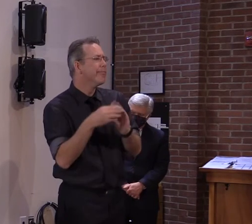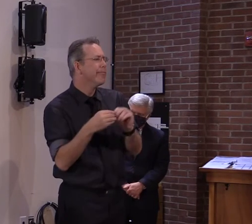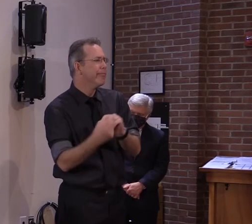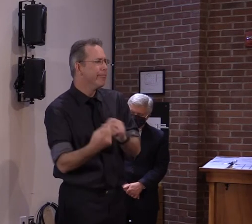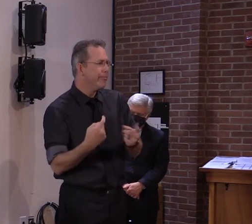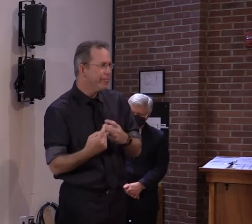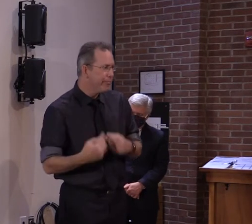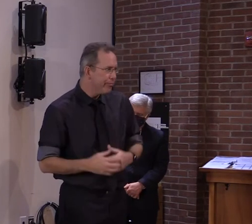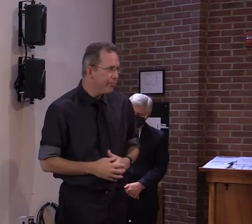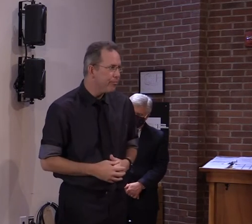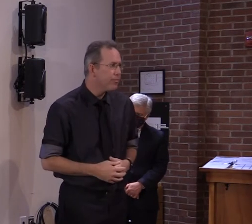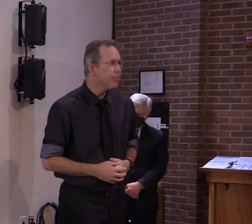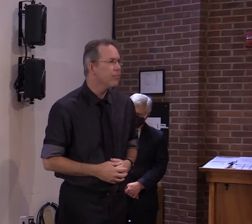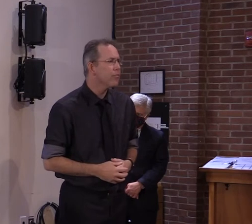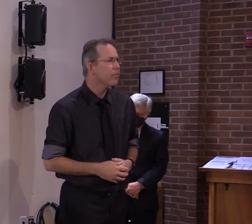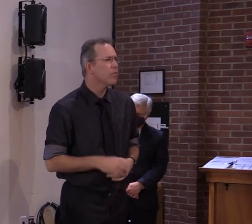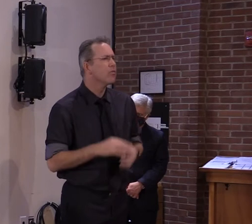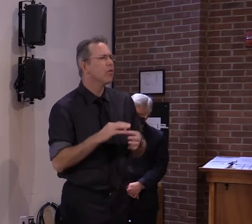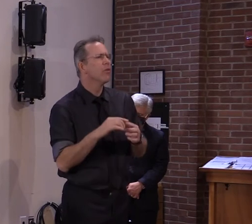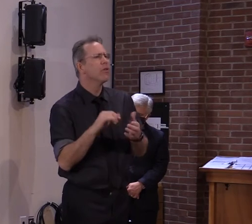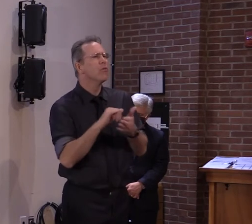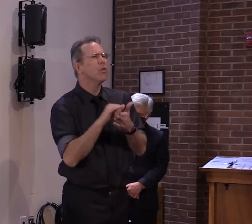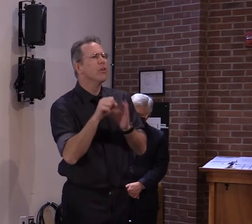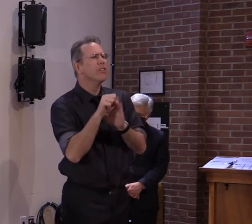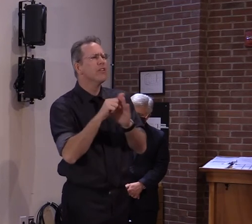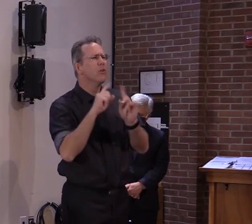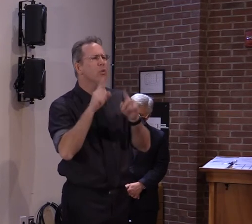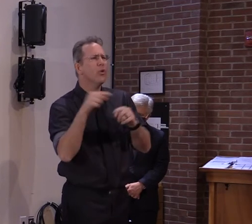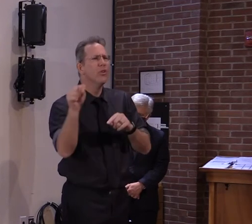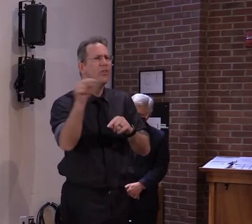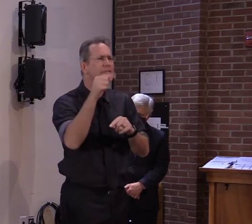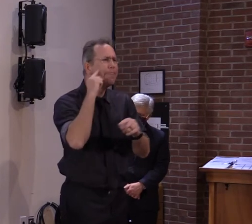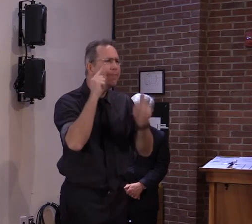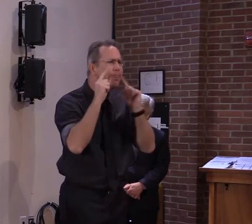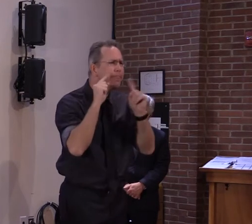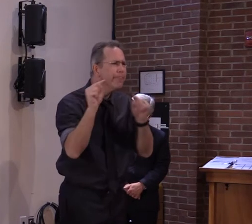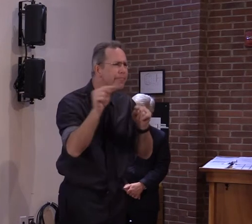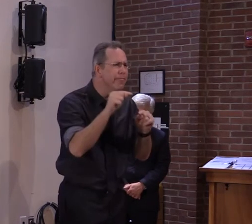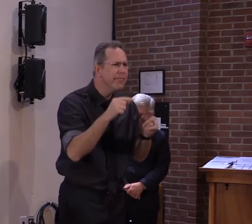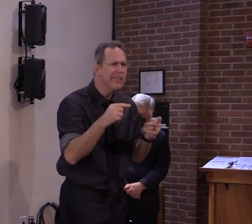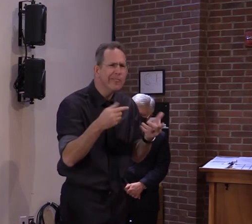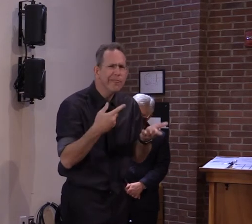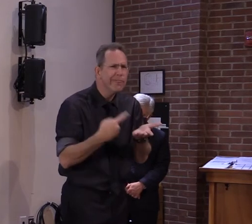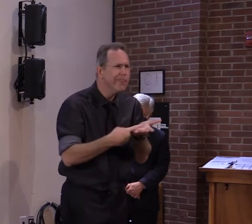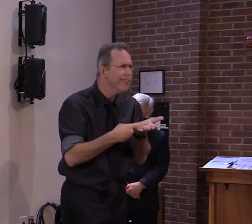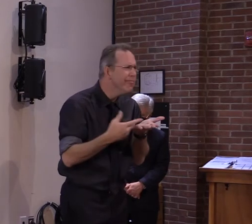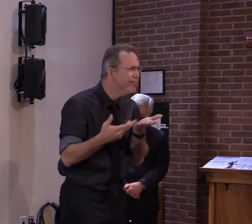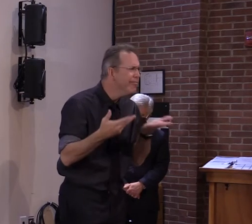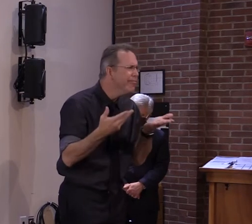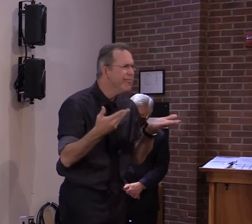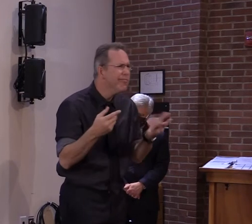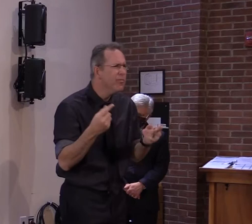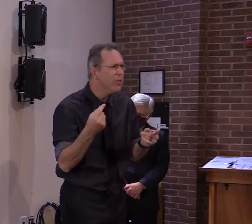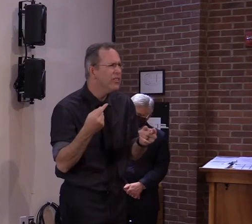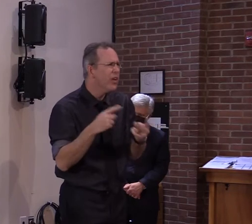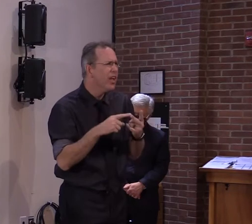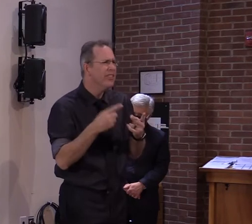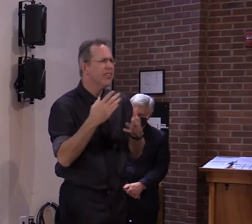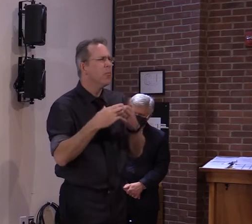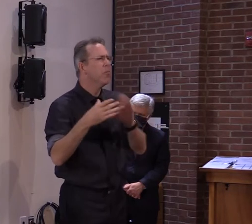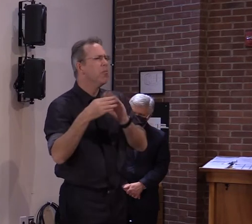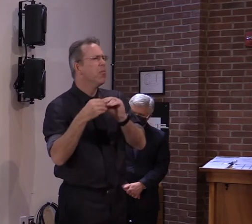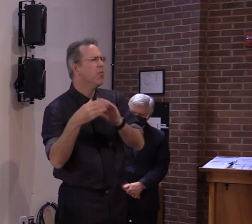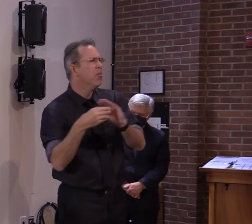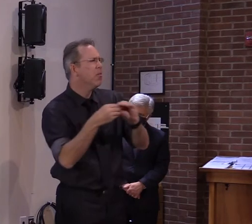themes is maybe the inconsistency in the state orders. And like one reader notes, their spouse can't go